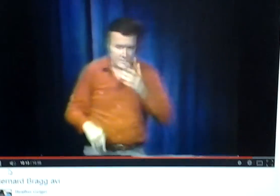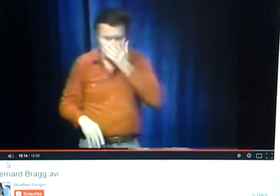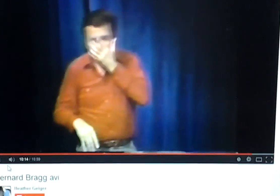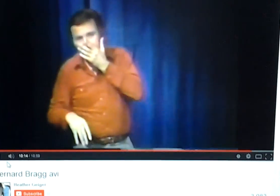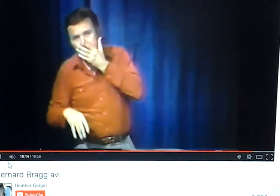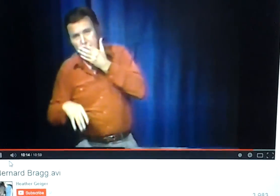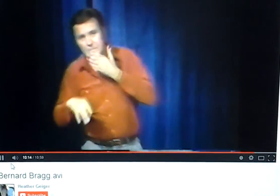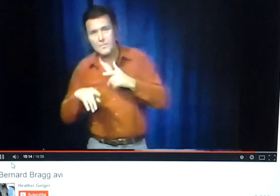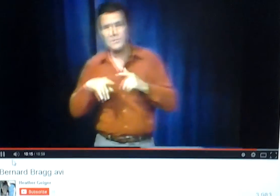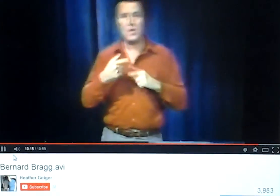When I woke up,